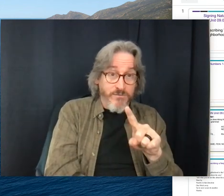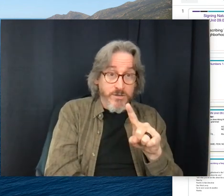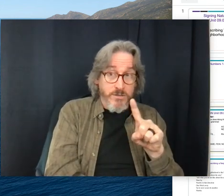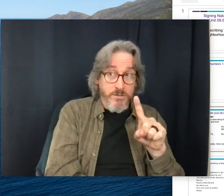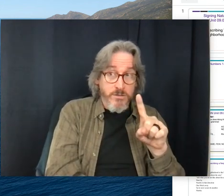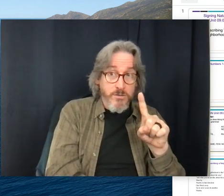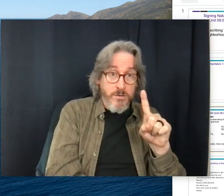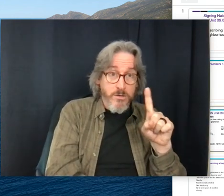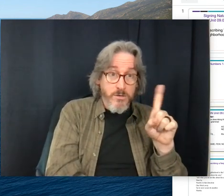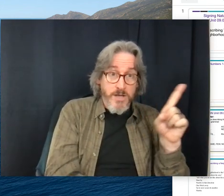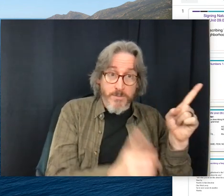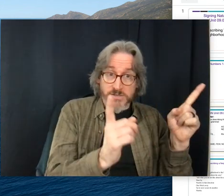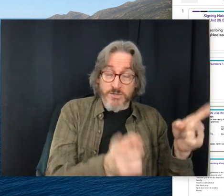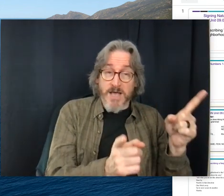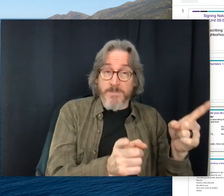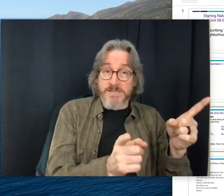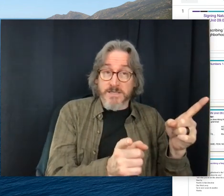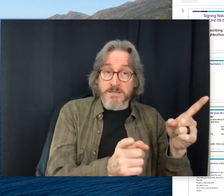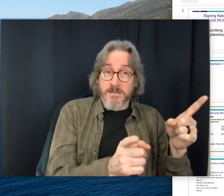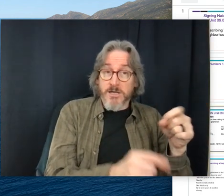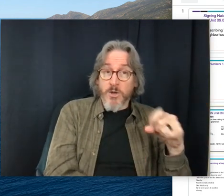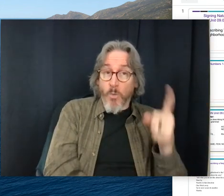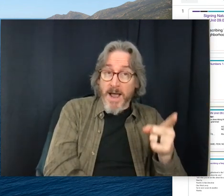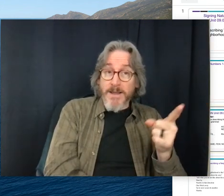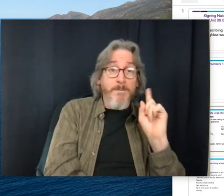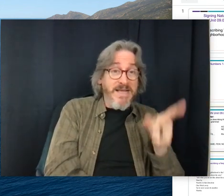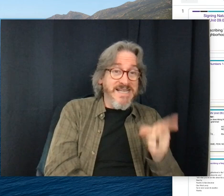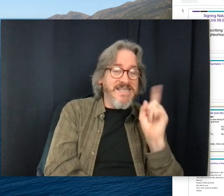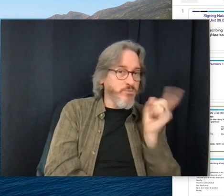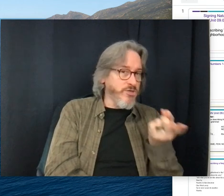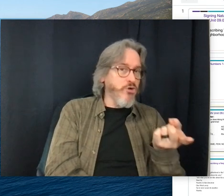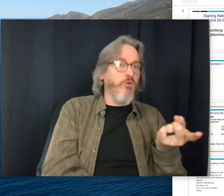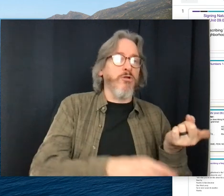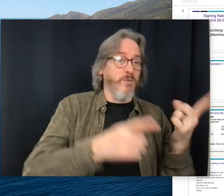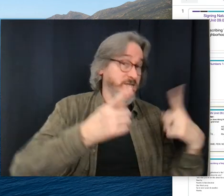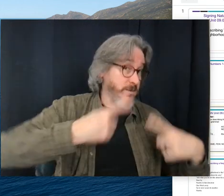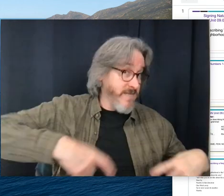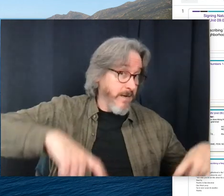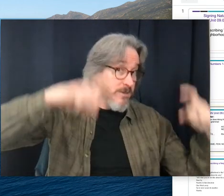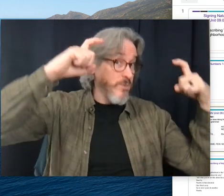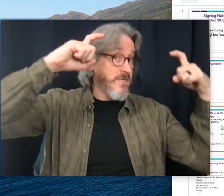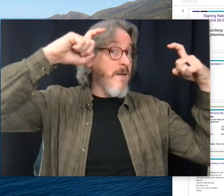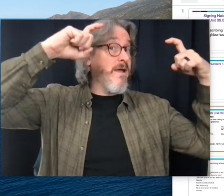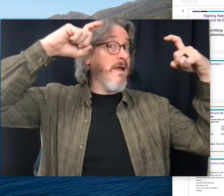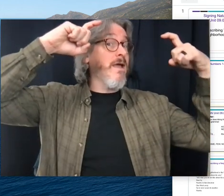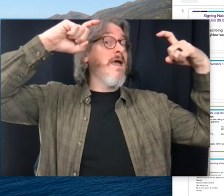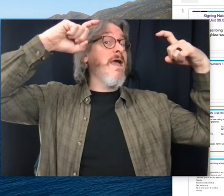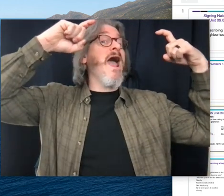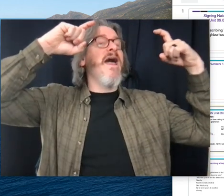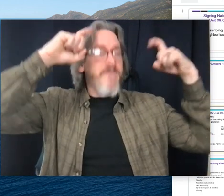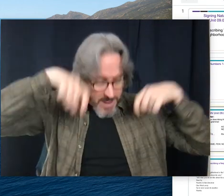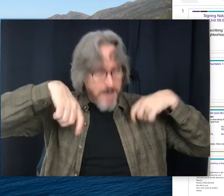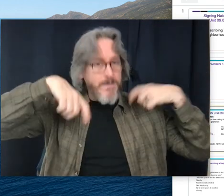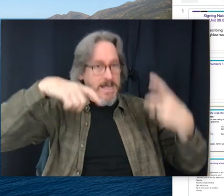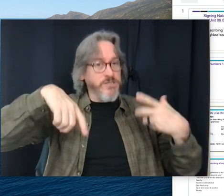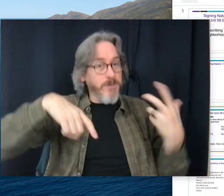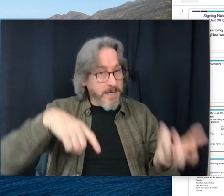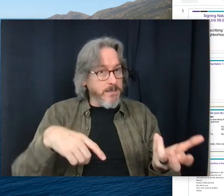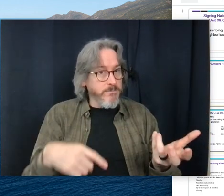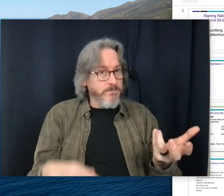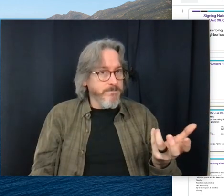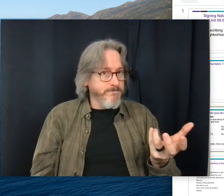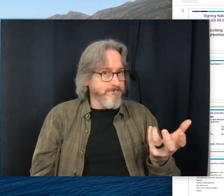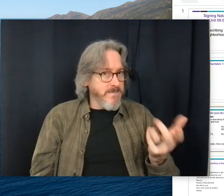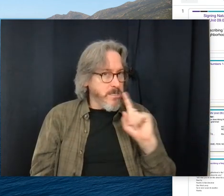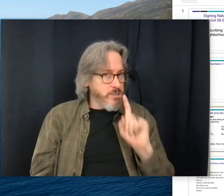a different, the eyebrows do the opposite. Why? Because it's a rhetorical question. I'm setting up a new topic, and then I'm answering